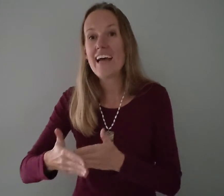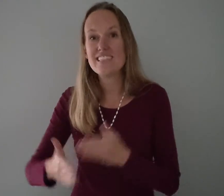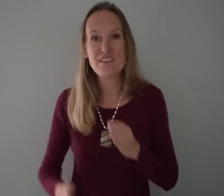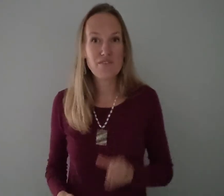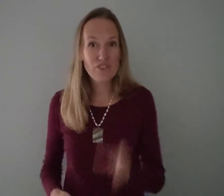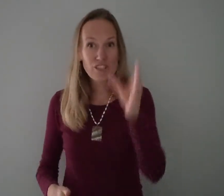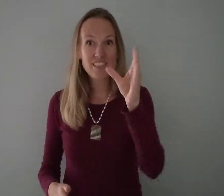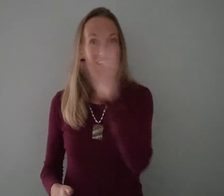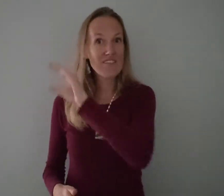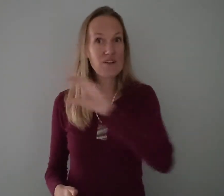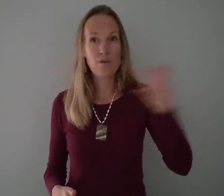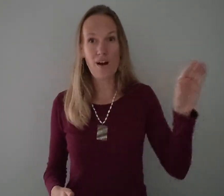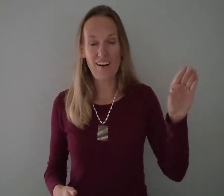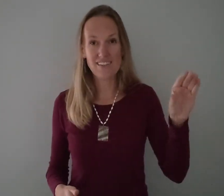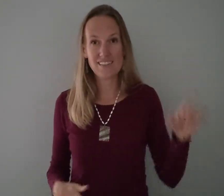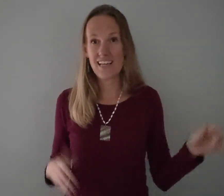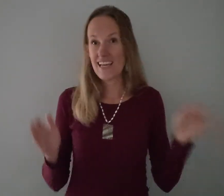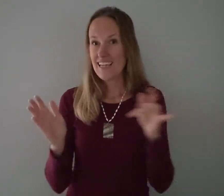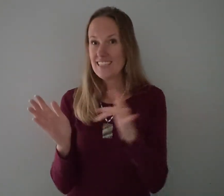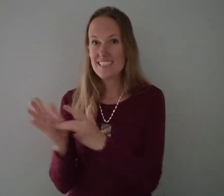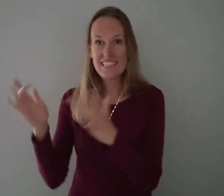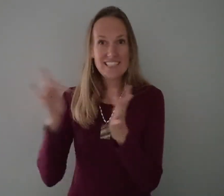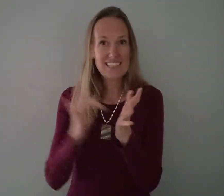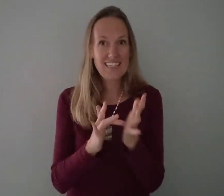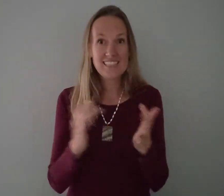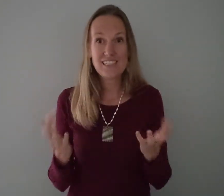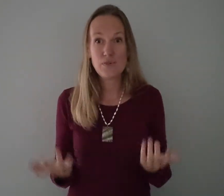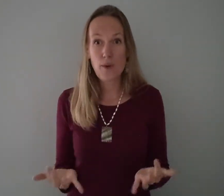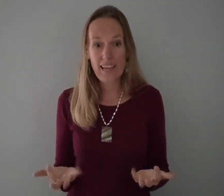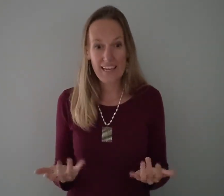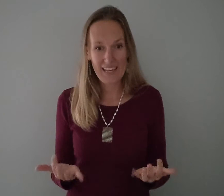at the foot of the cross. Jesus is waiting